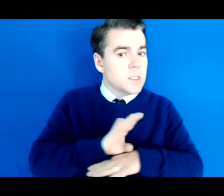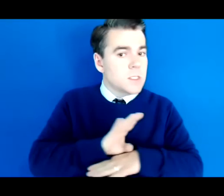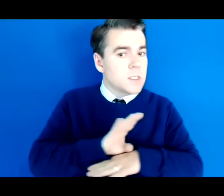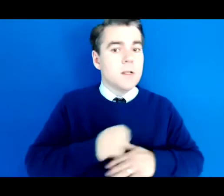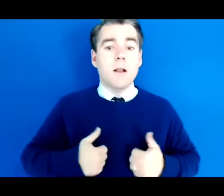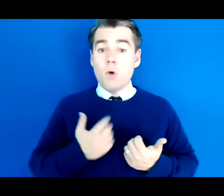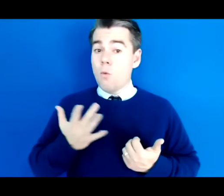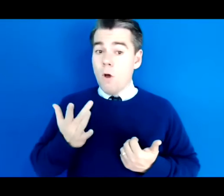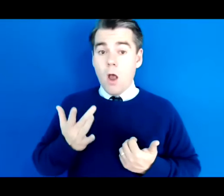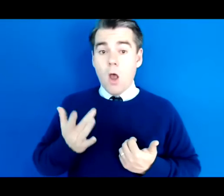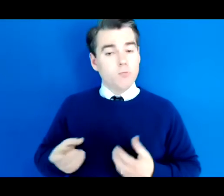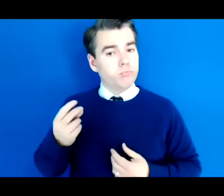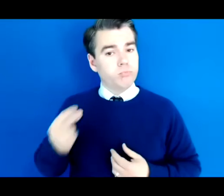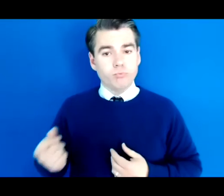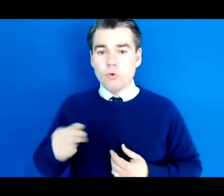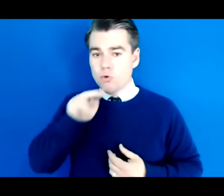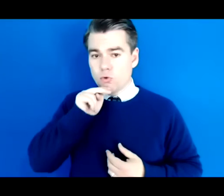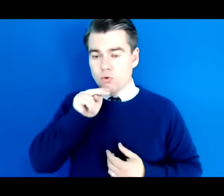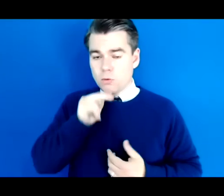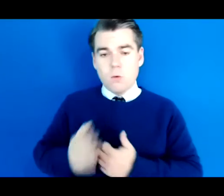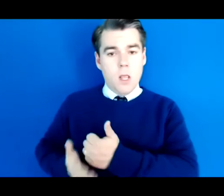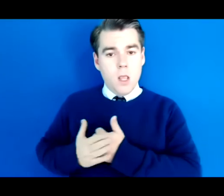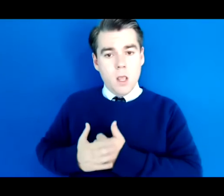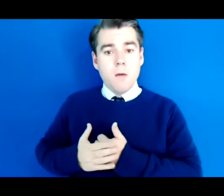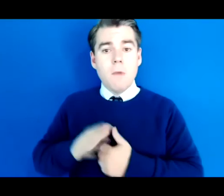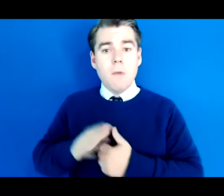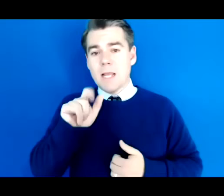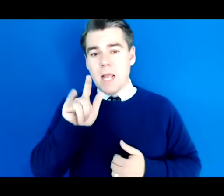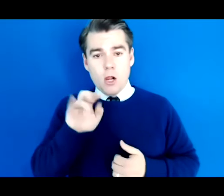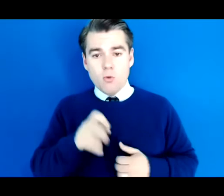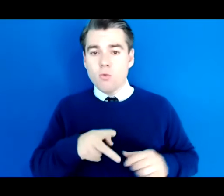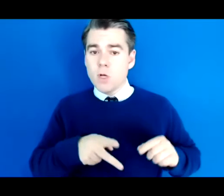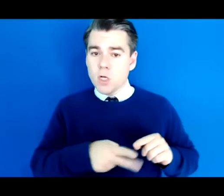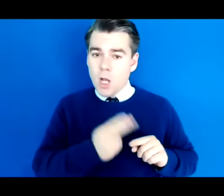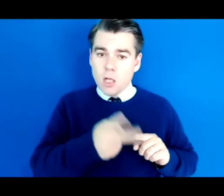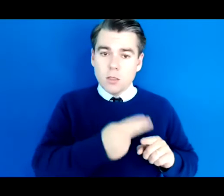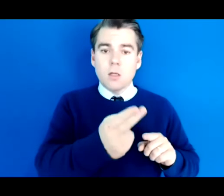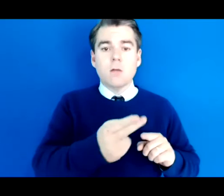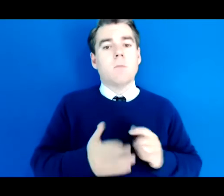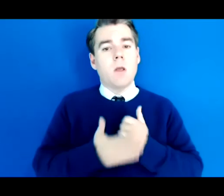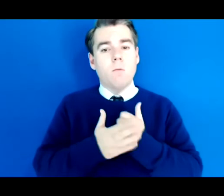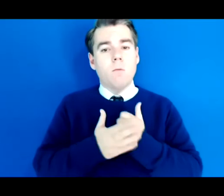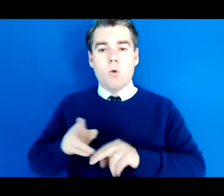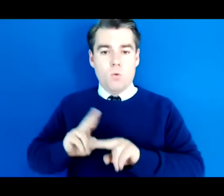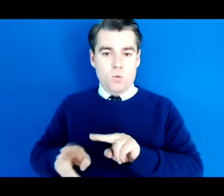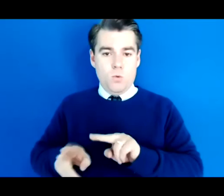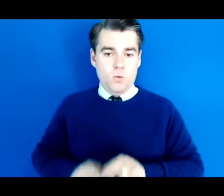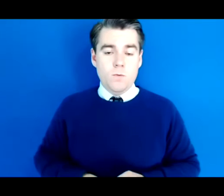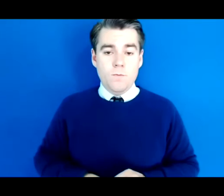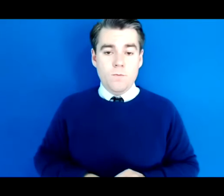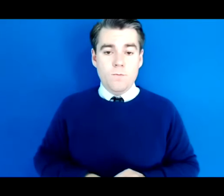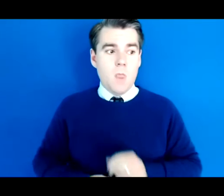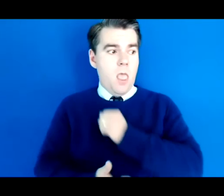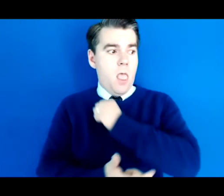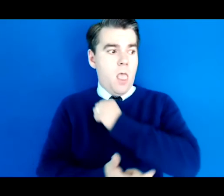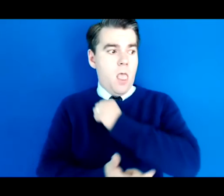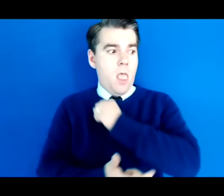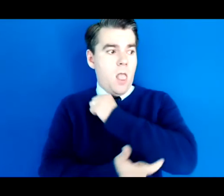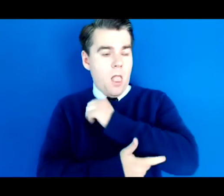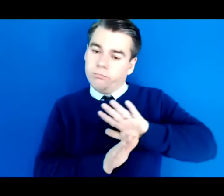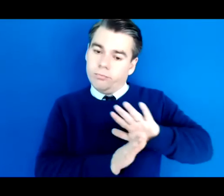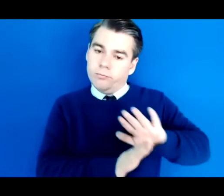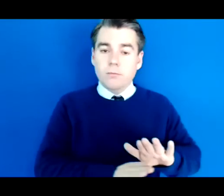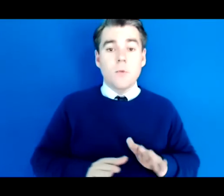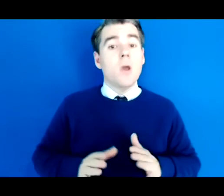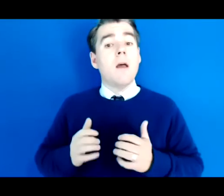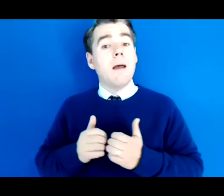nutrition while helping you cut calories and lose weight. Avoid temptation and curb craving by enjoying Lean